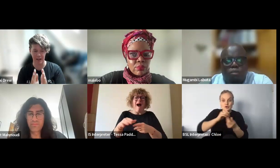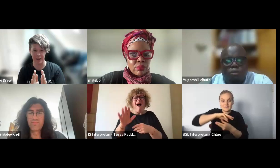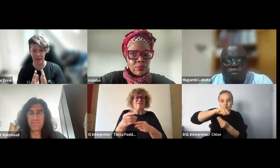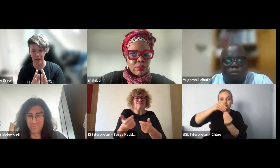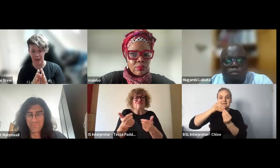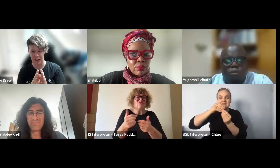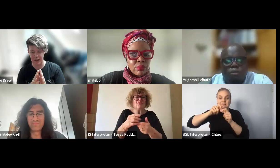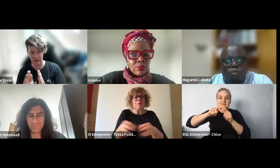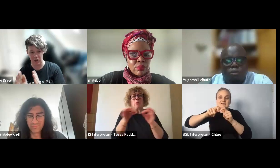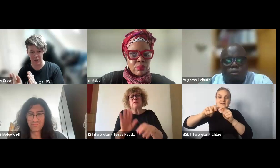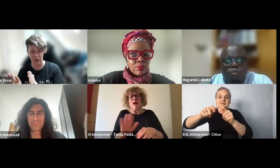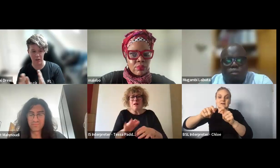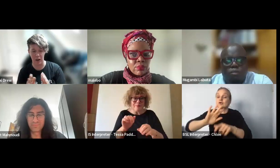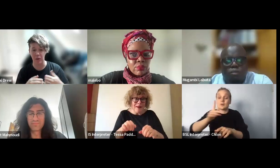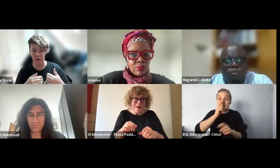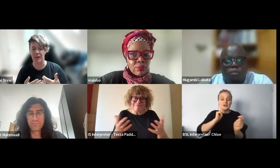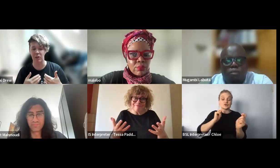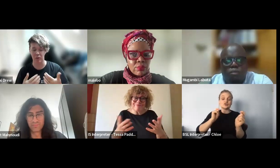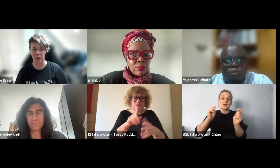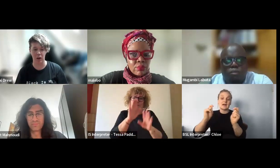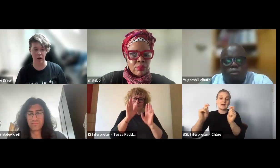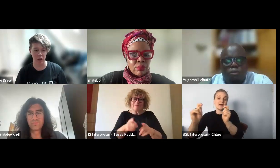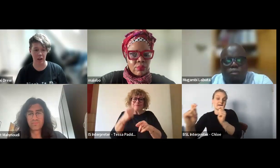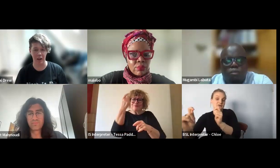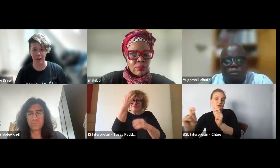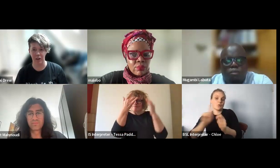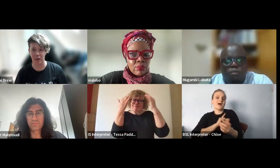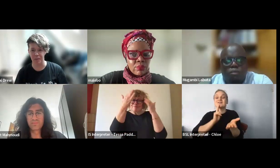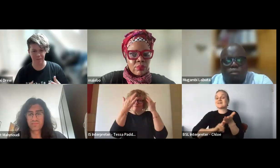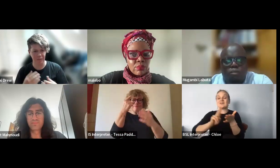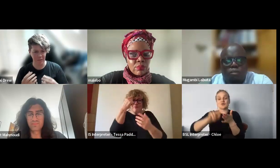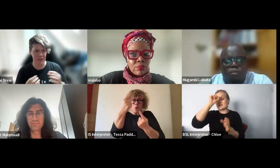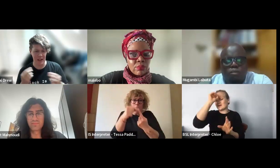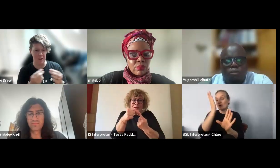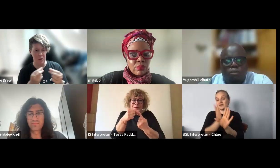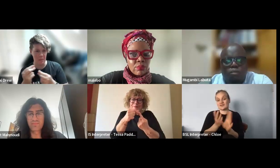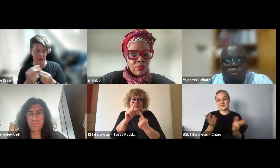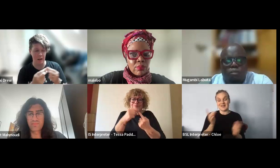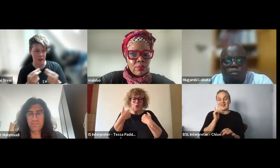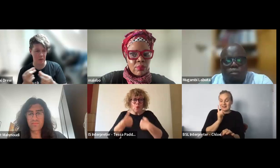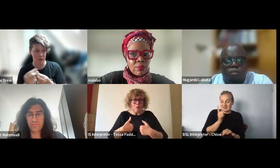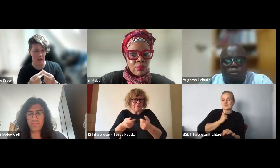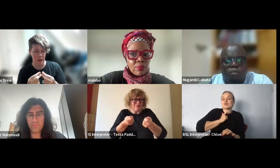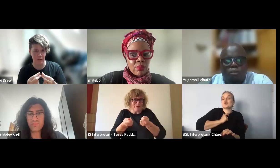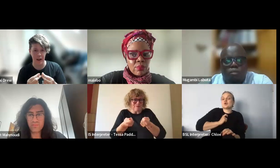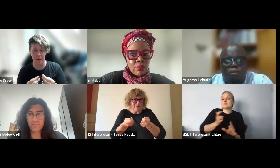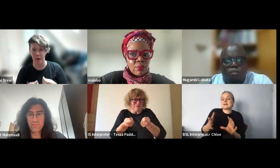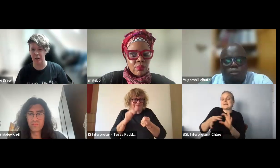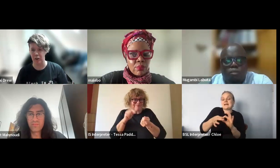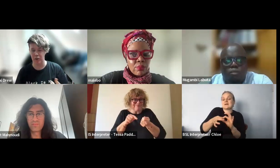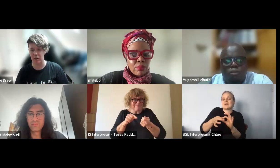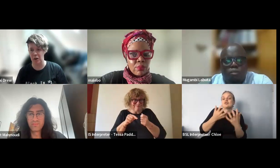it's static. It can change over time because it's the nature of psychology. So that's the human bit of the human machine